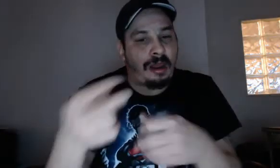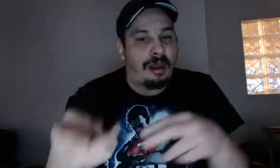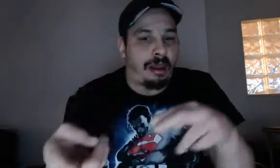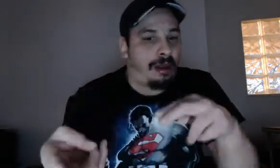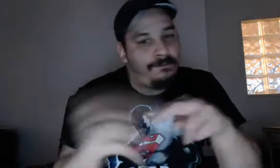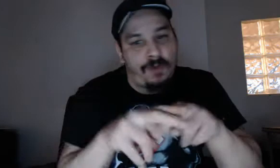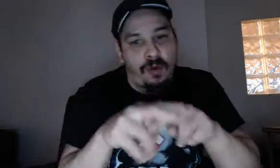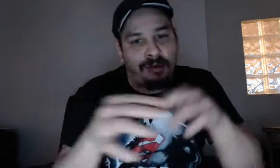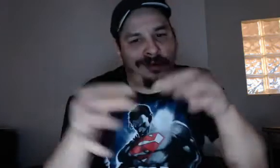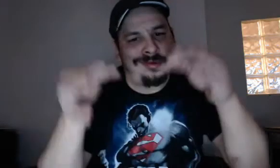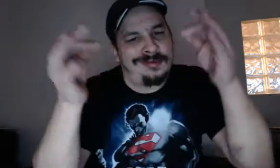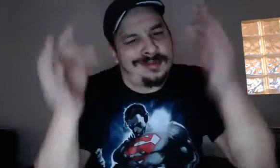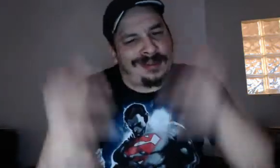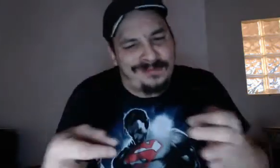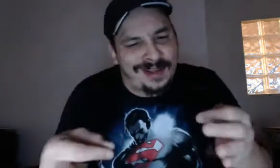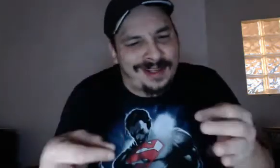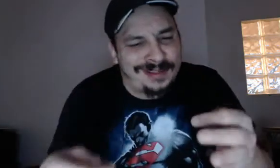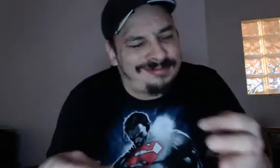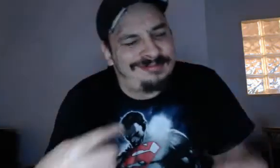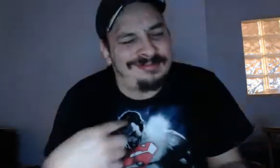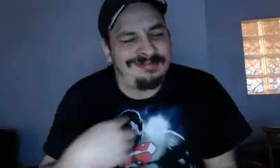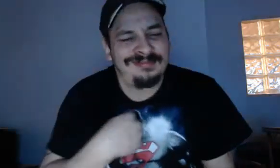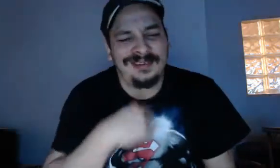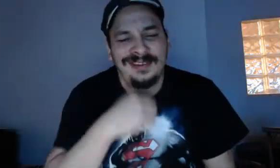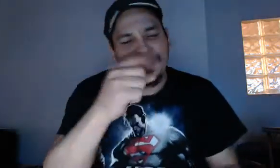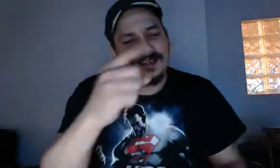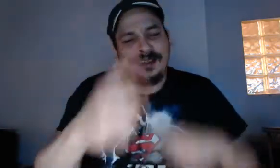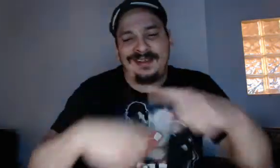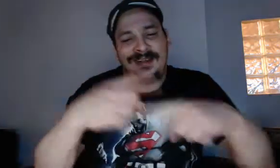cauldrons of prosperity and cities of opportunity?